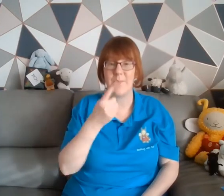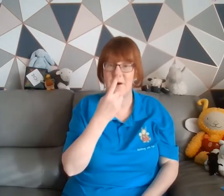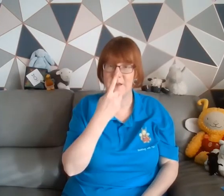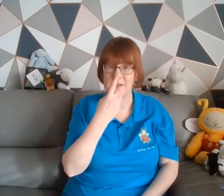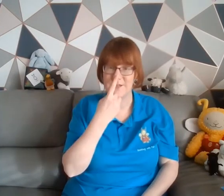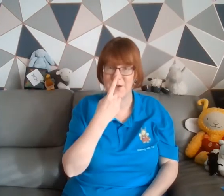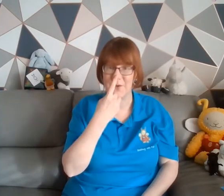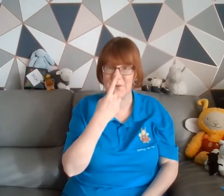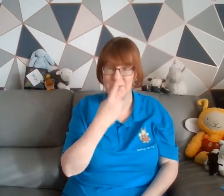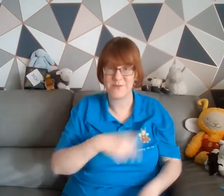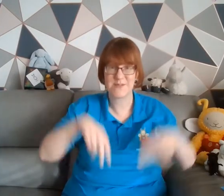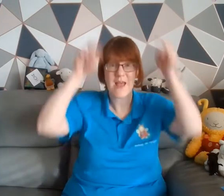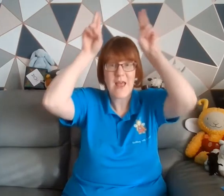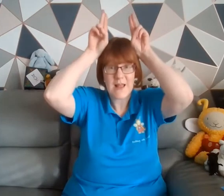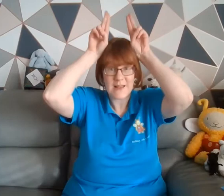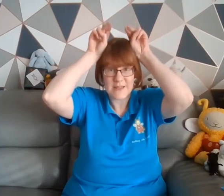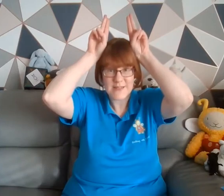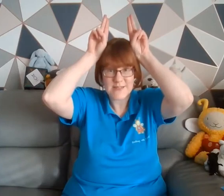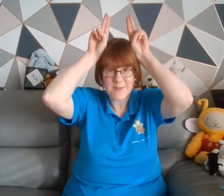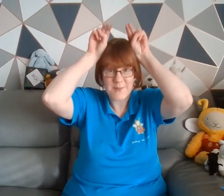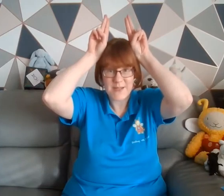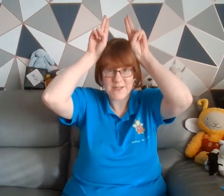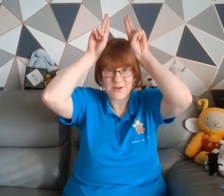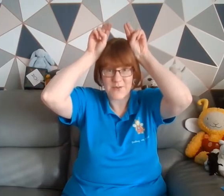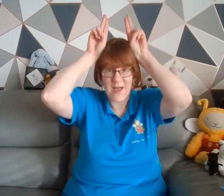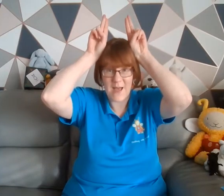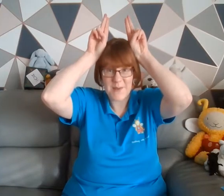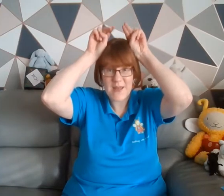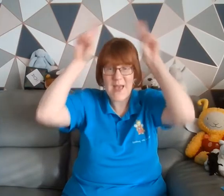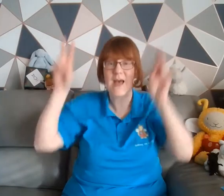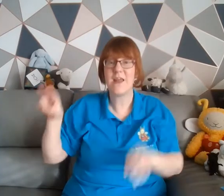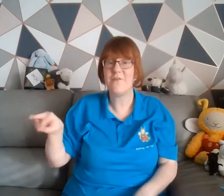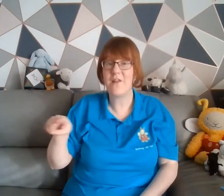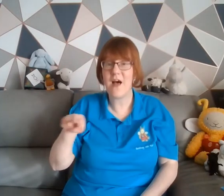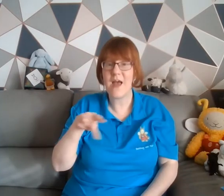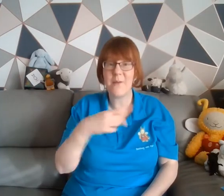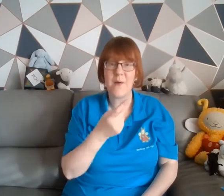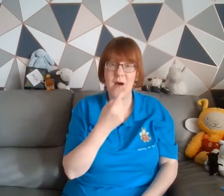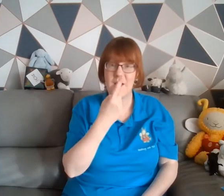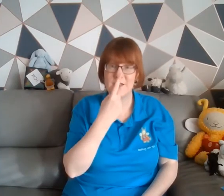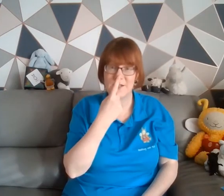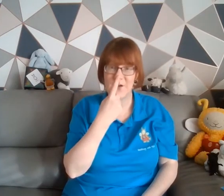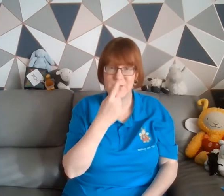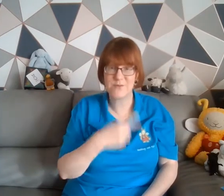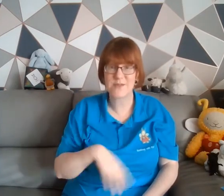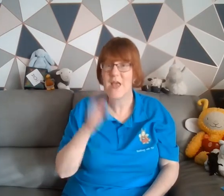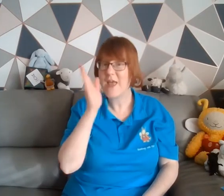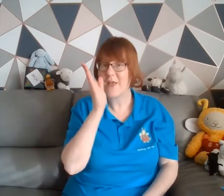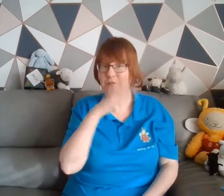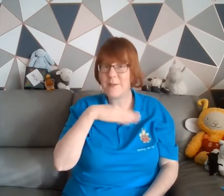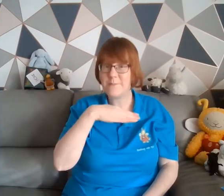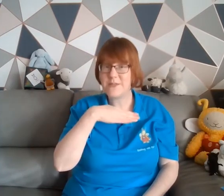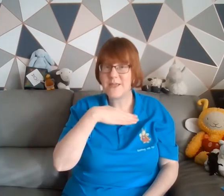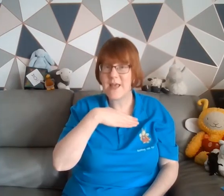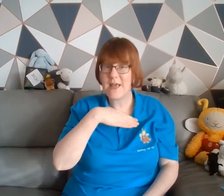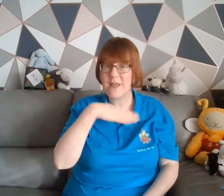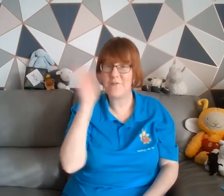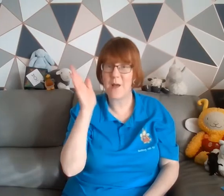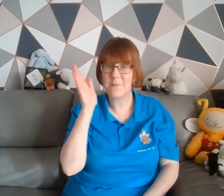upon his nose. Little Peter Rabbit had a fly upon his nose. He flipped it and he flopped